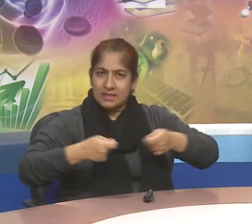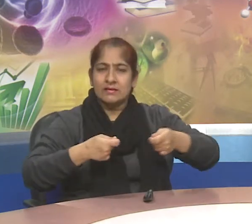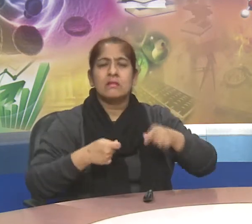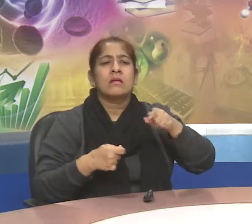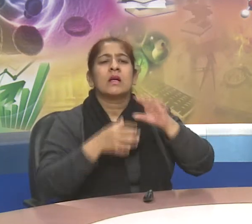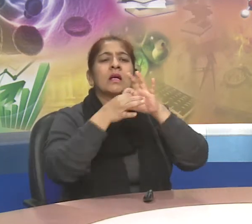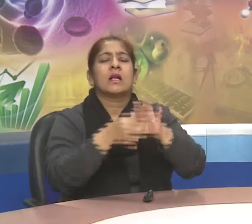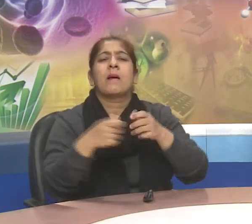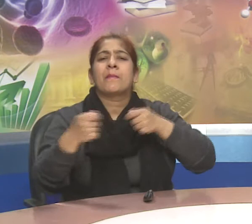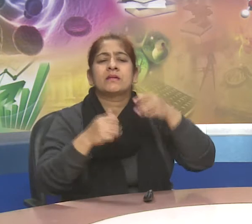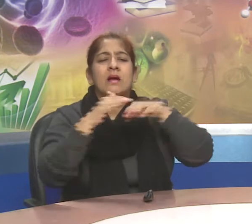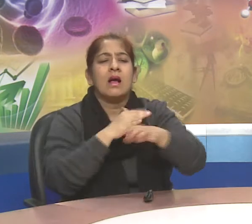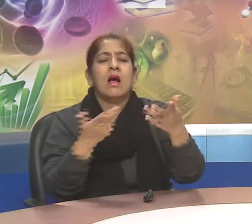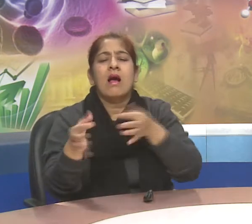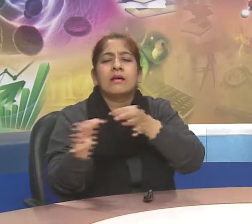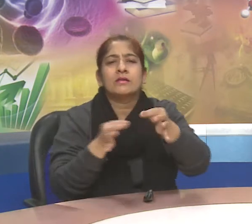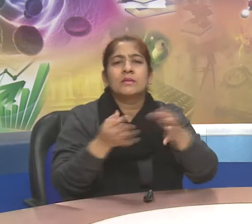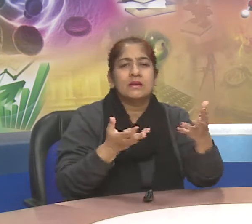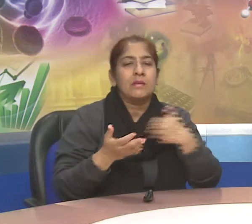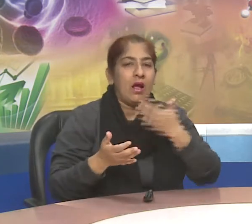nature and scope of business.